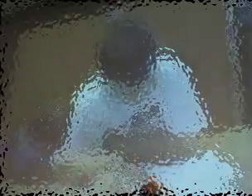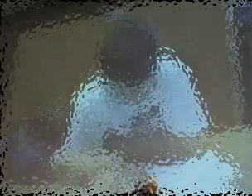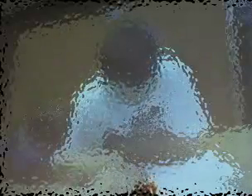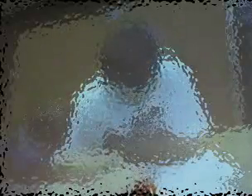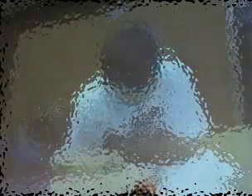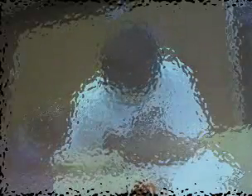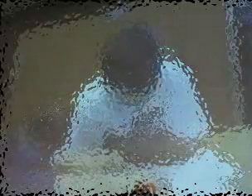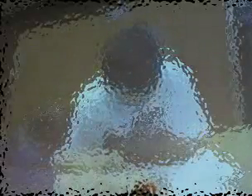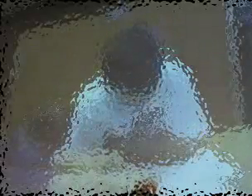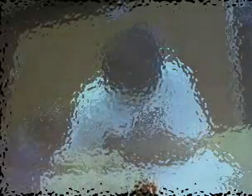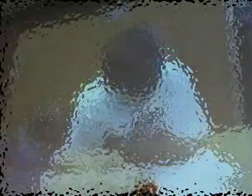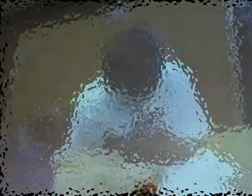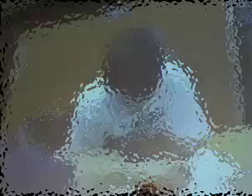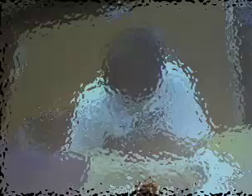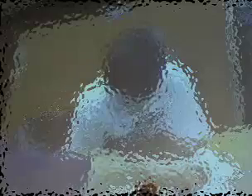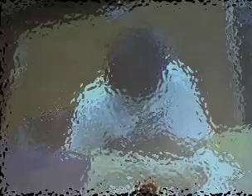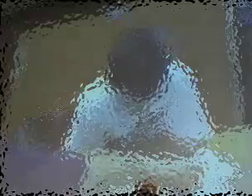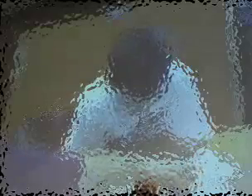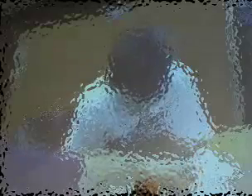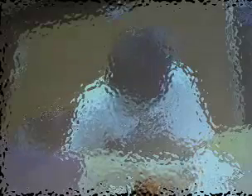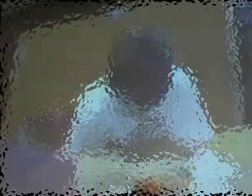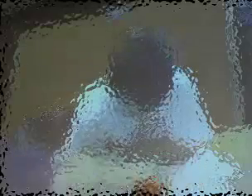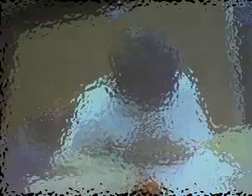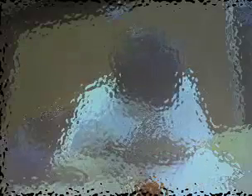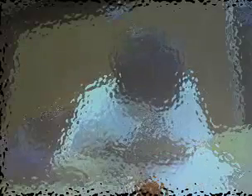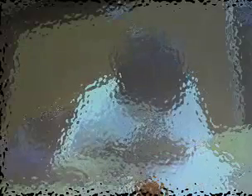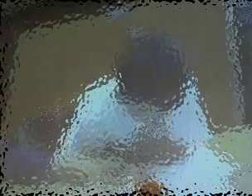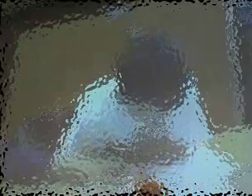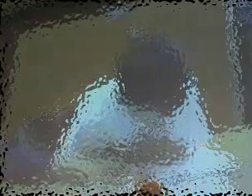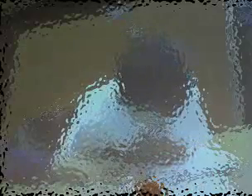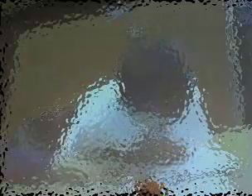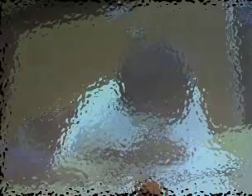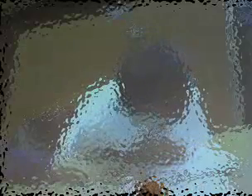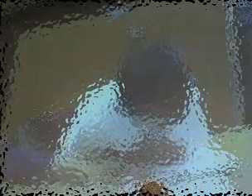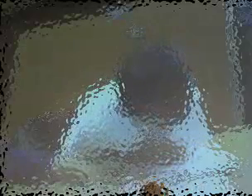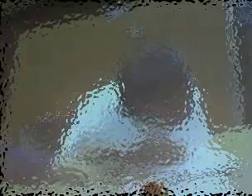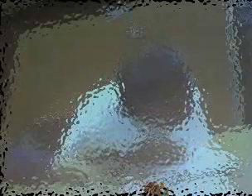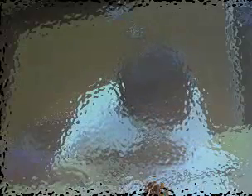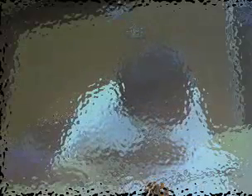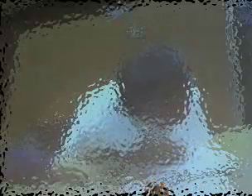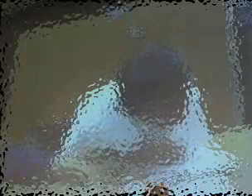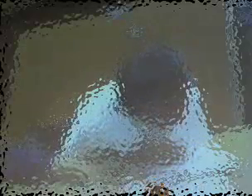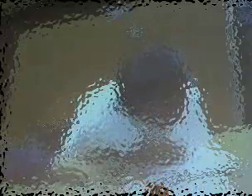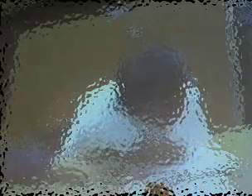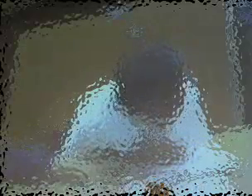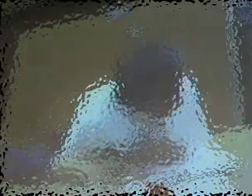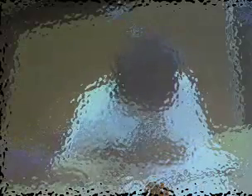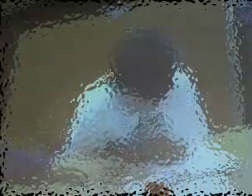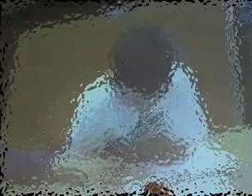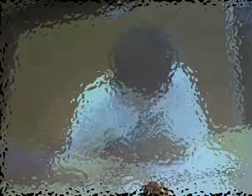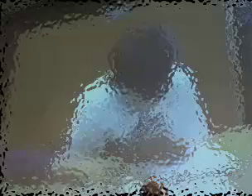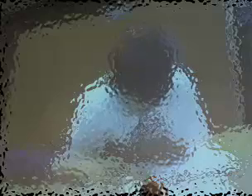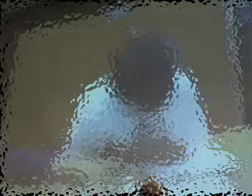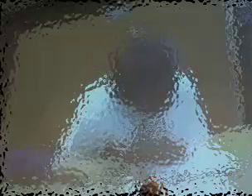the pig. Something like that. I'm telling him to read it again. He's just transliterating